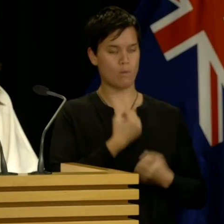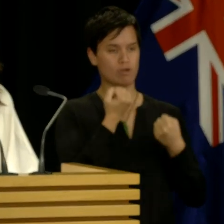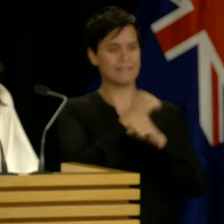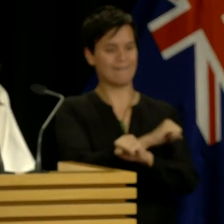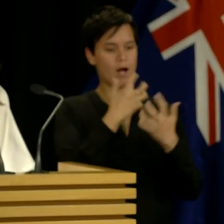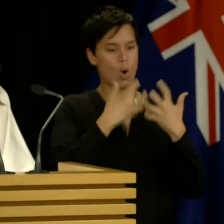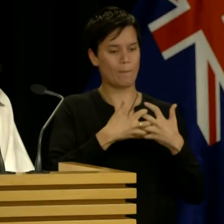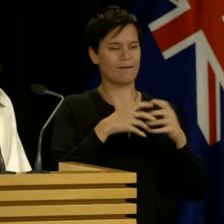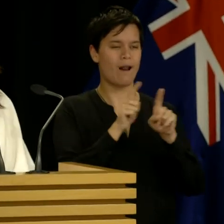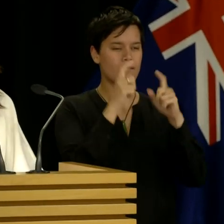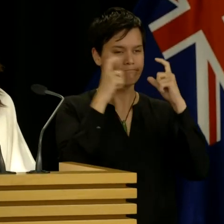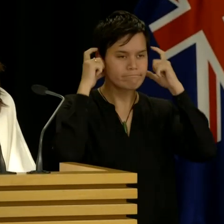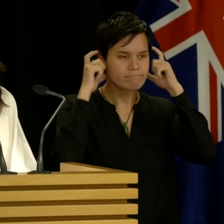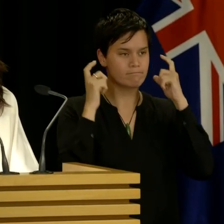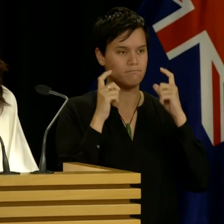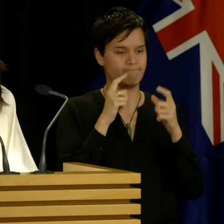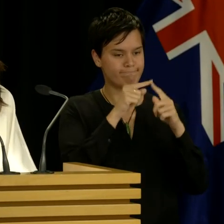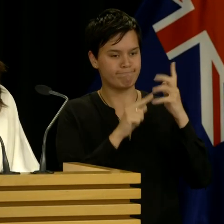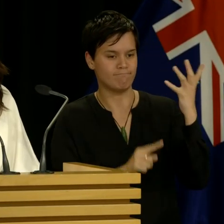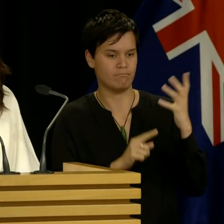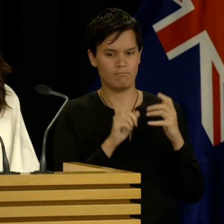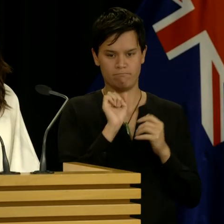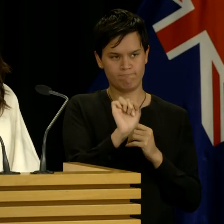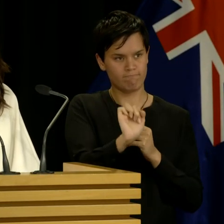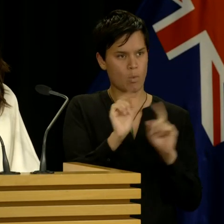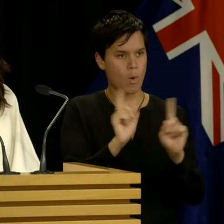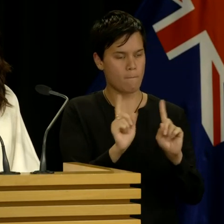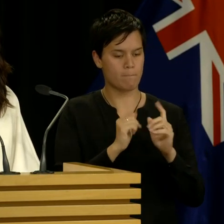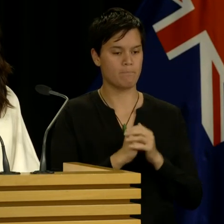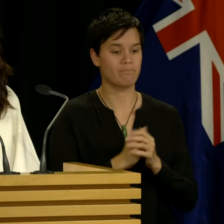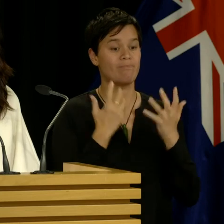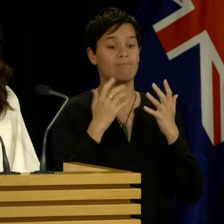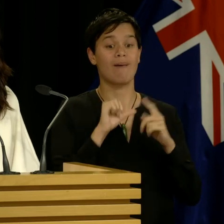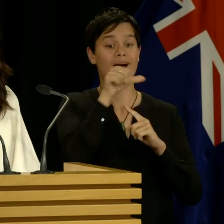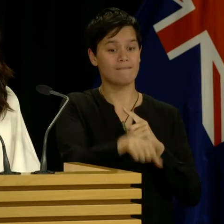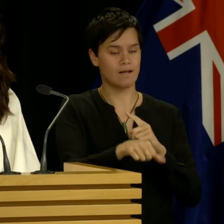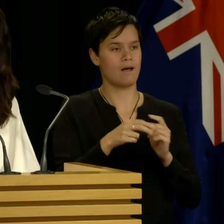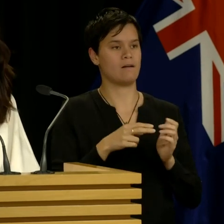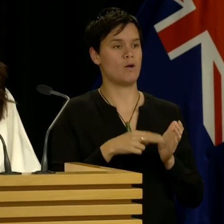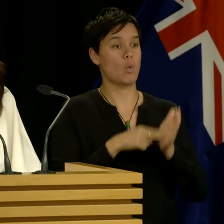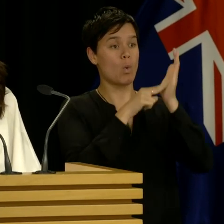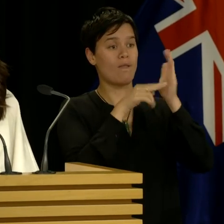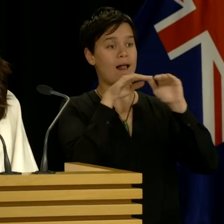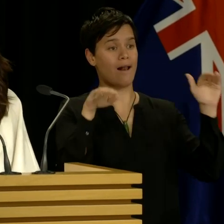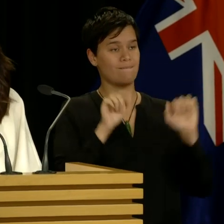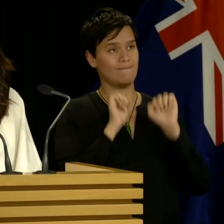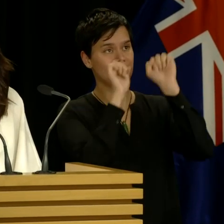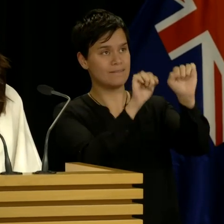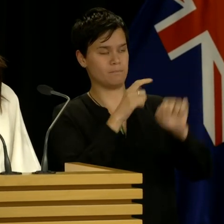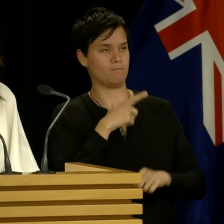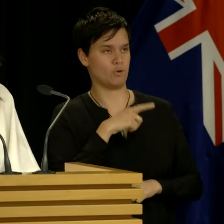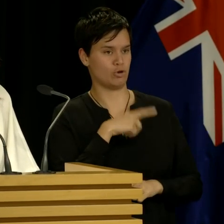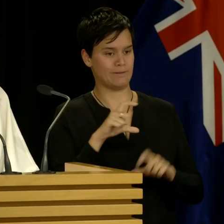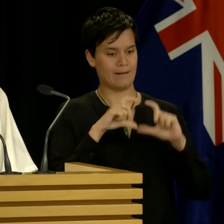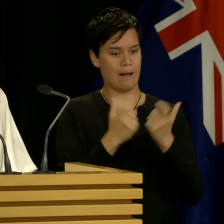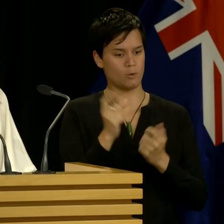practices. Also on Thursday, I will travel to Northland following discussions of further drought support in Cabinet today